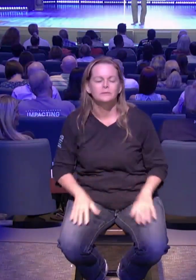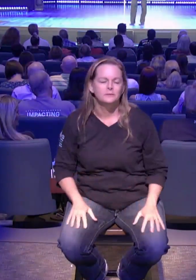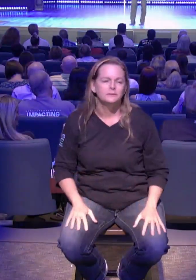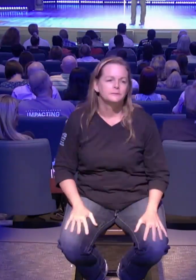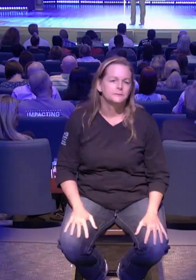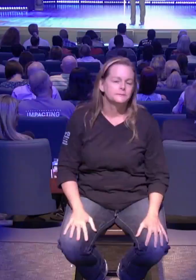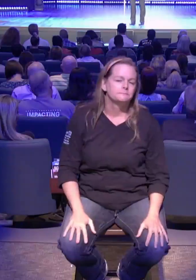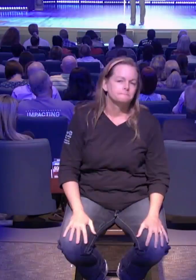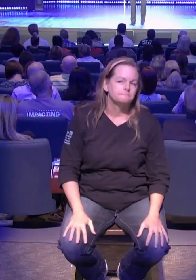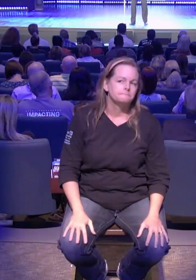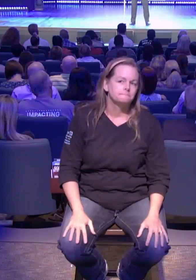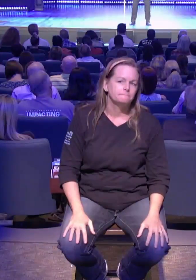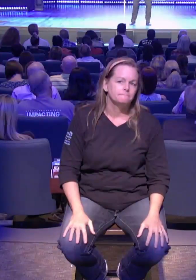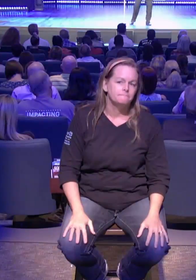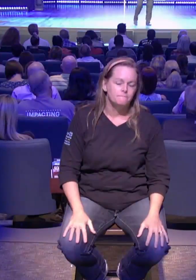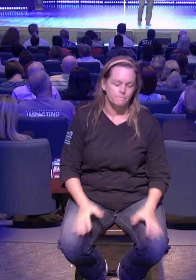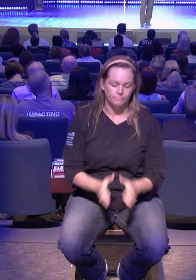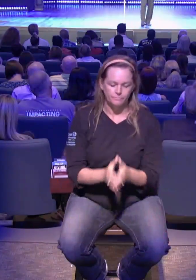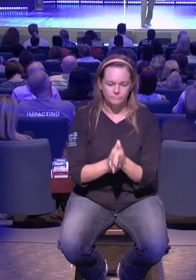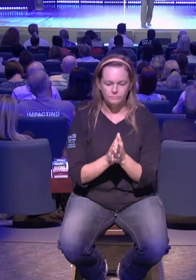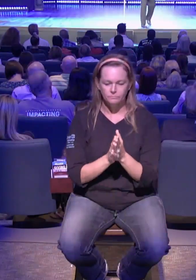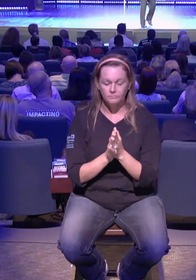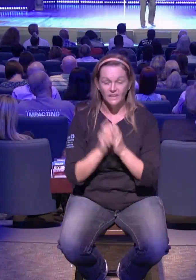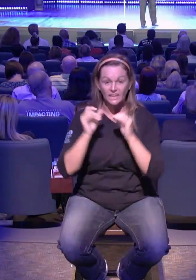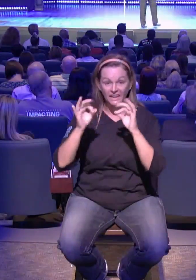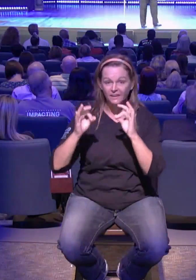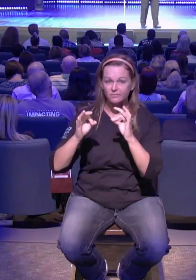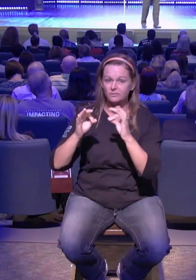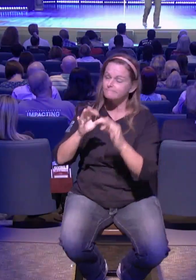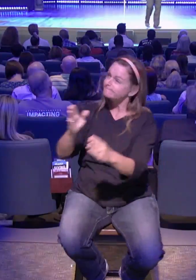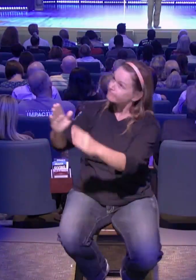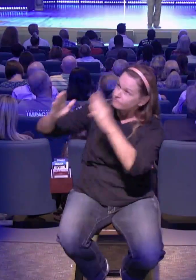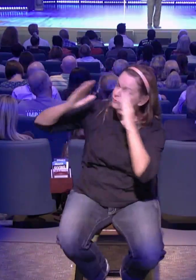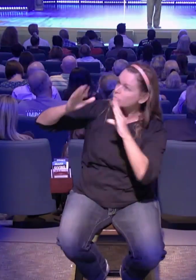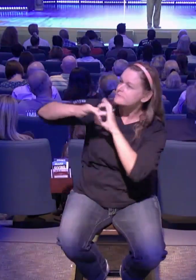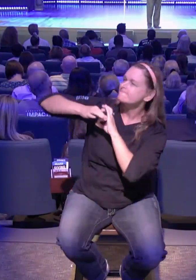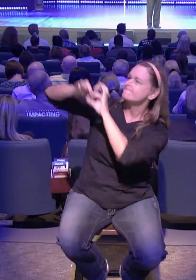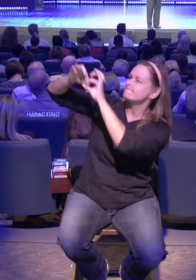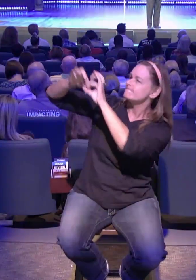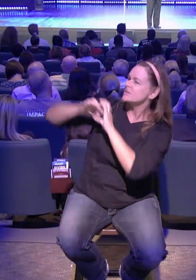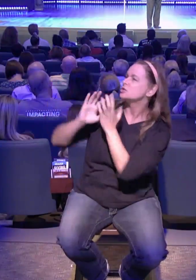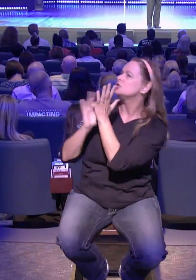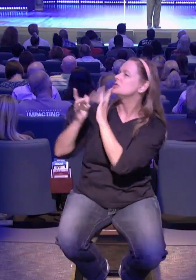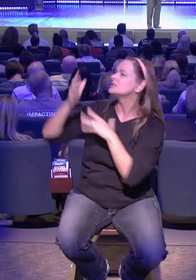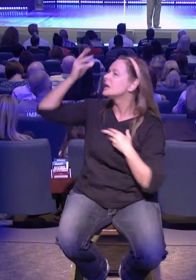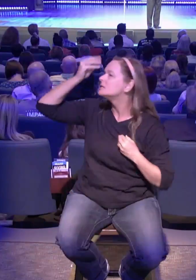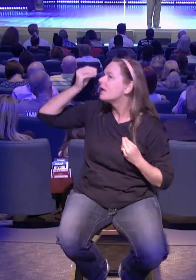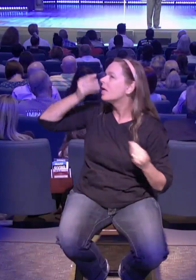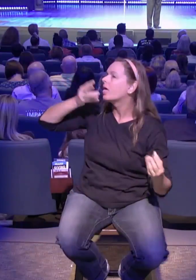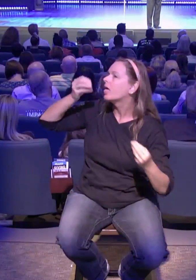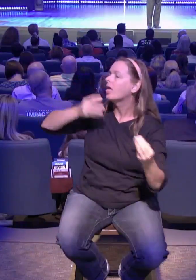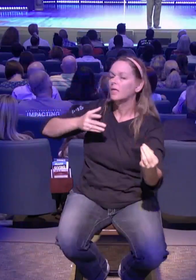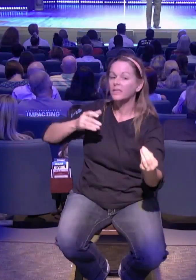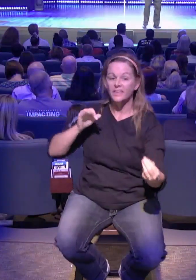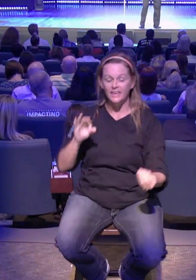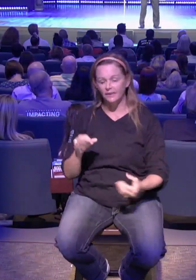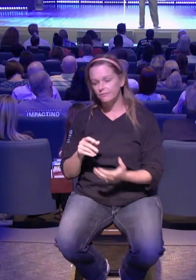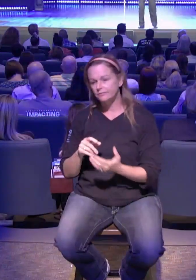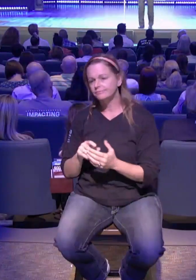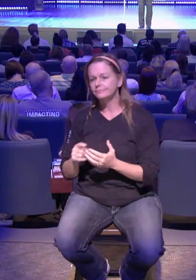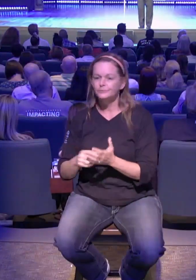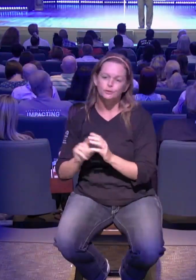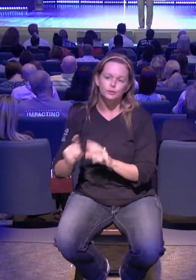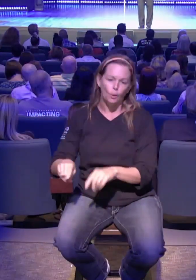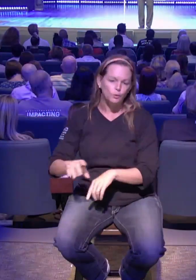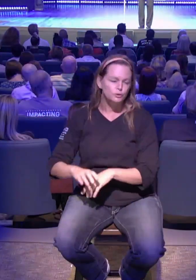with him, here's what I know. The more time you spend with Jesus, the more he's going to show through your life. Amen? Amen. So the more